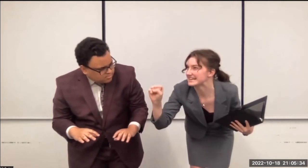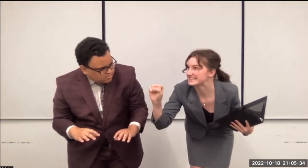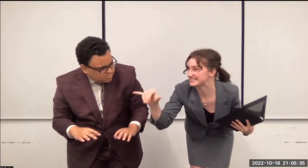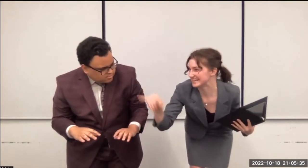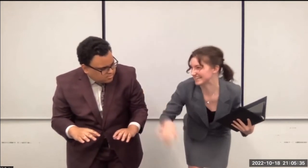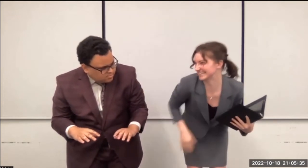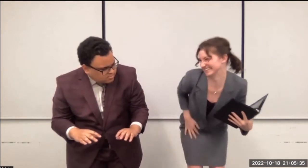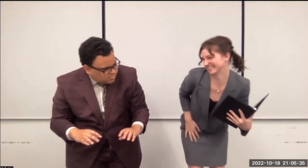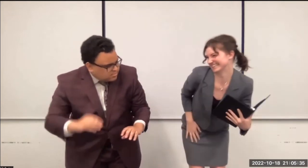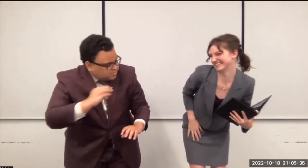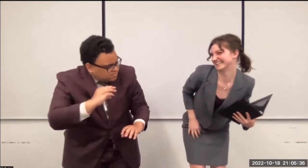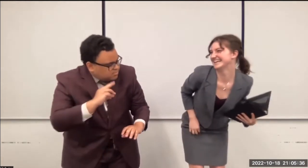Daisy.